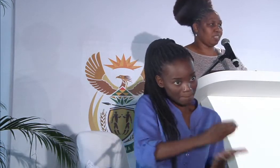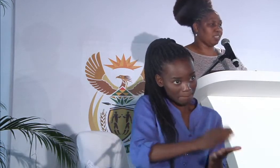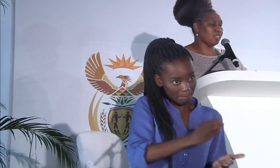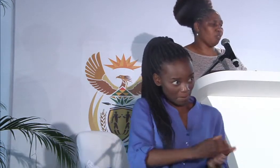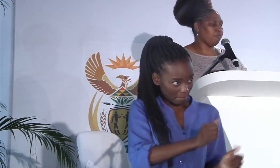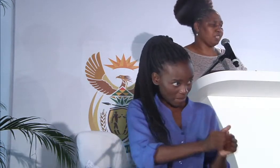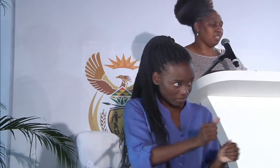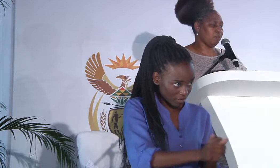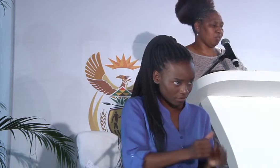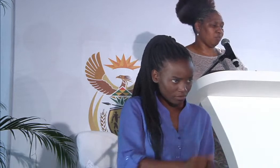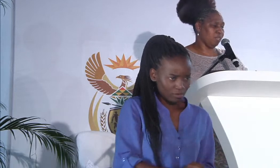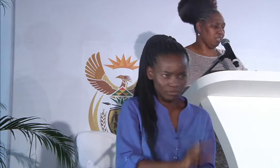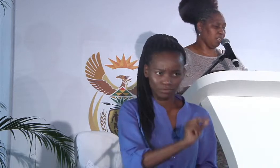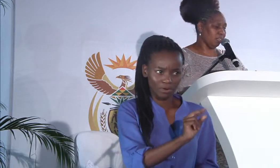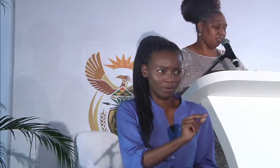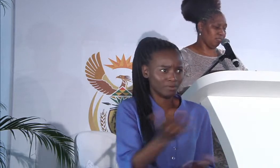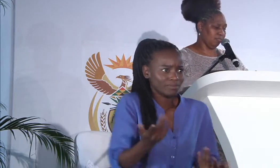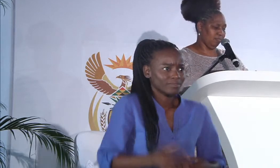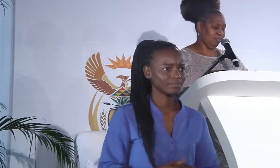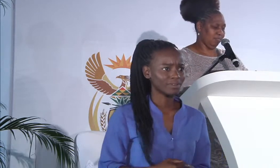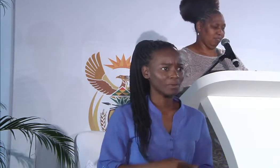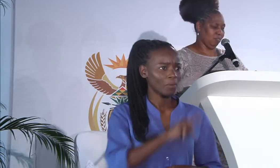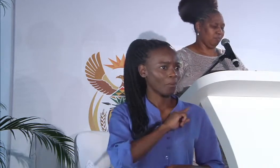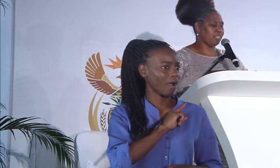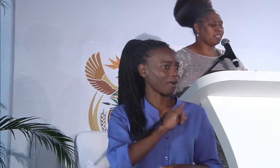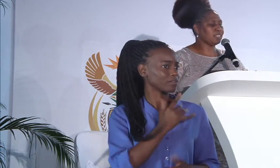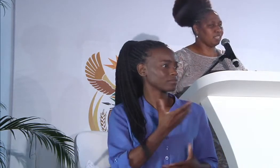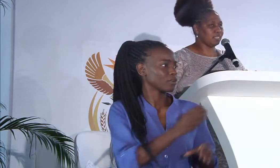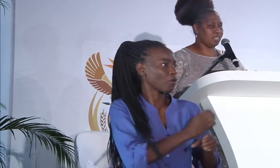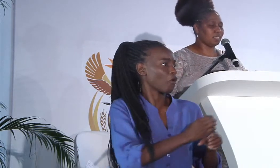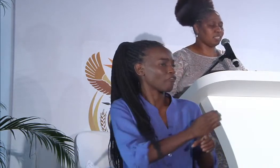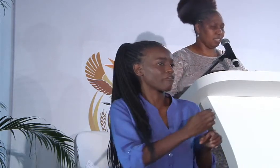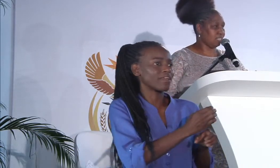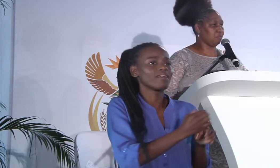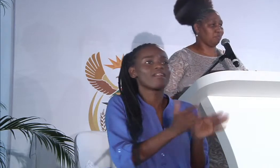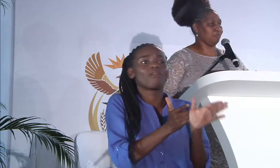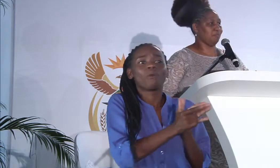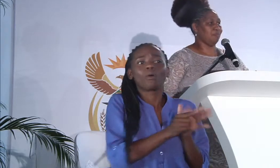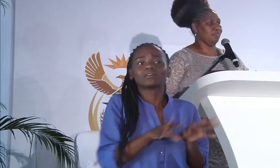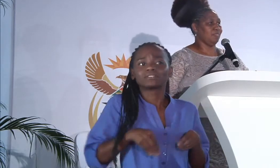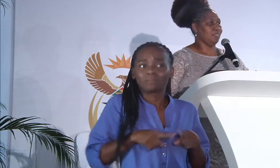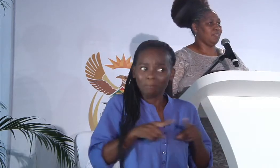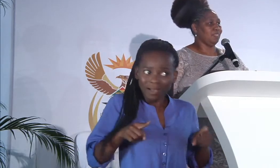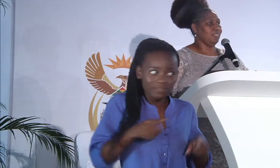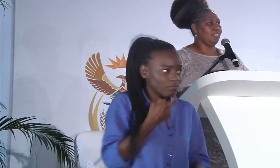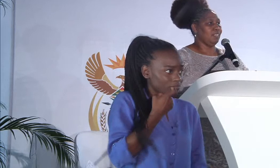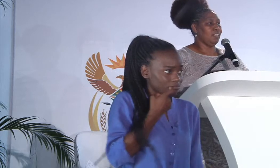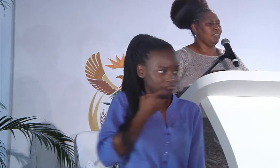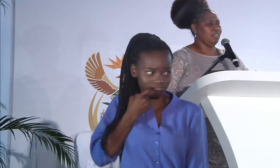just that coffee just happened to be legal, but it's just as addictive.